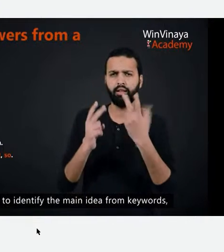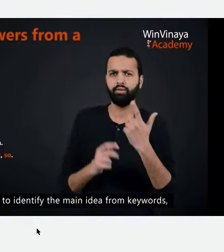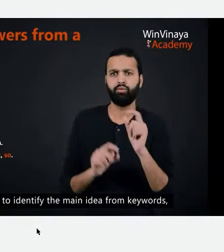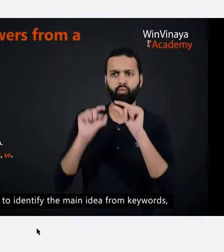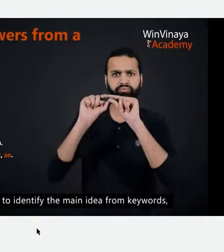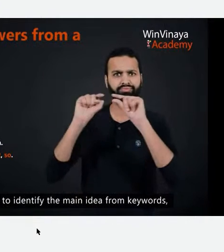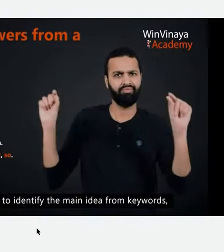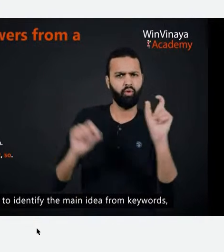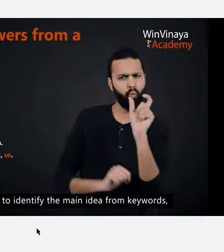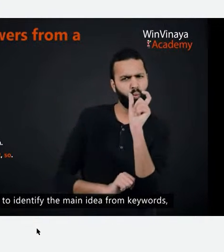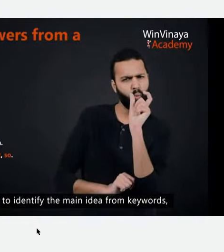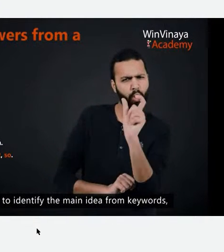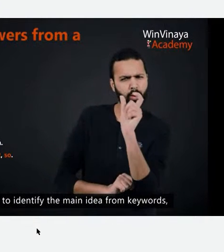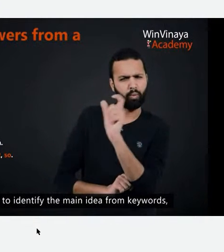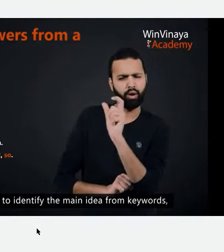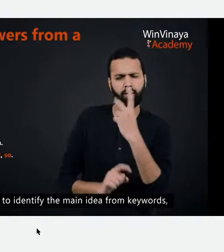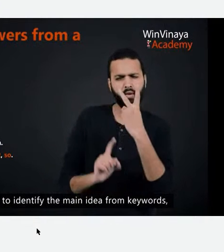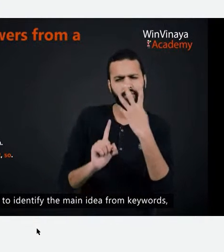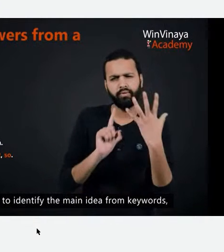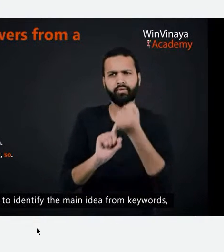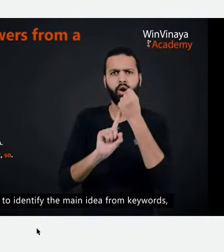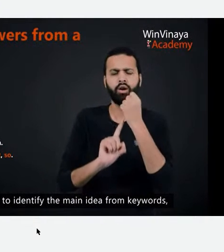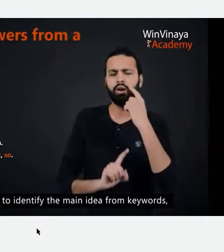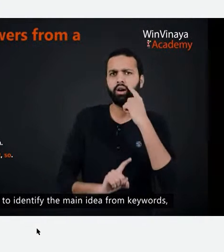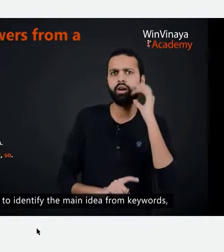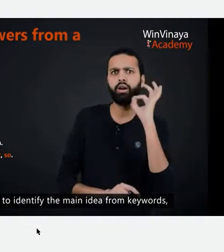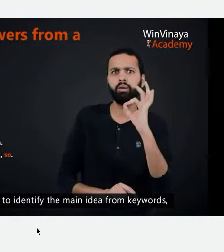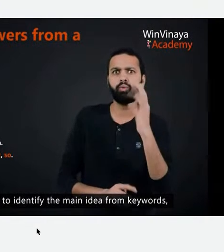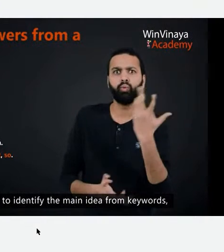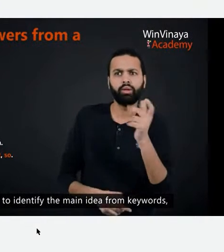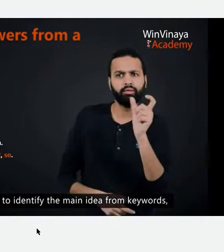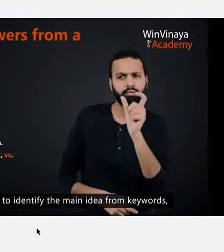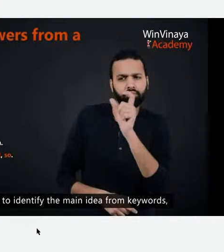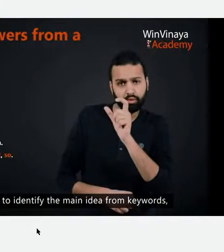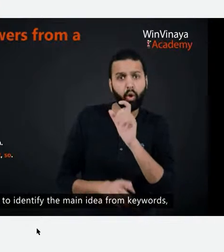Firstly, it is important to identify the main idea from keywords,